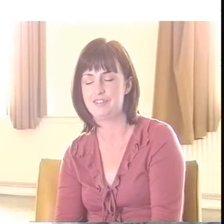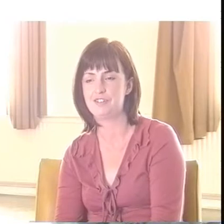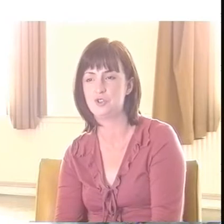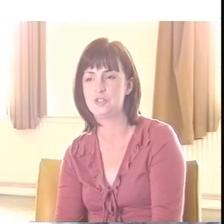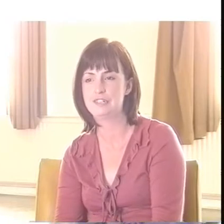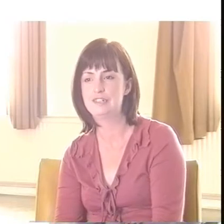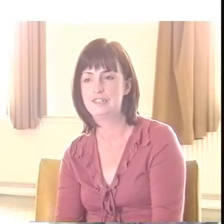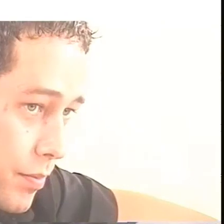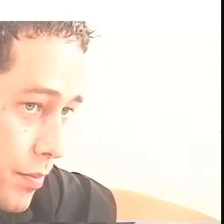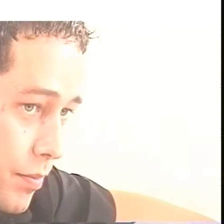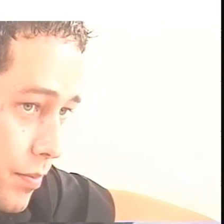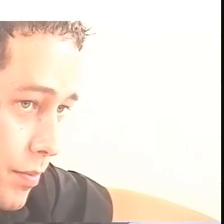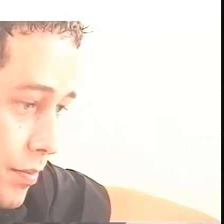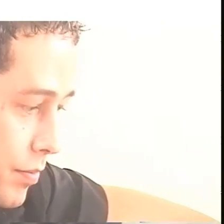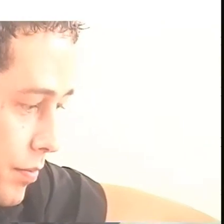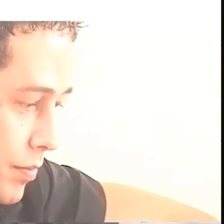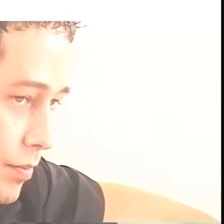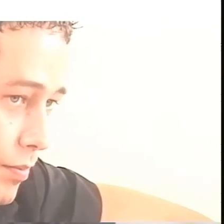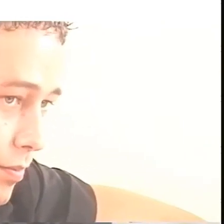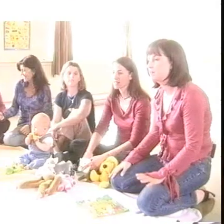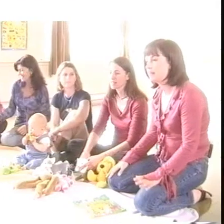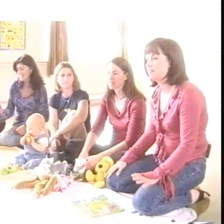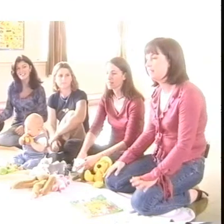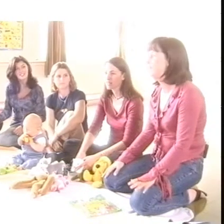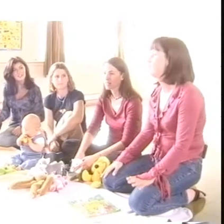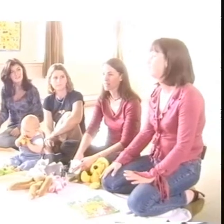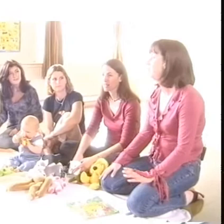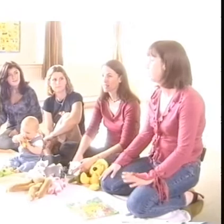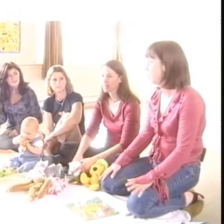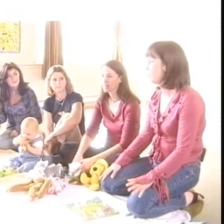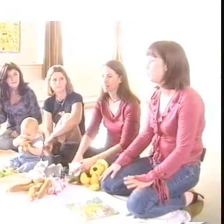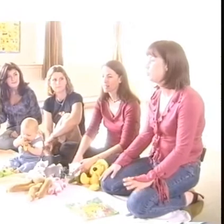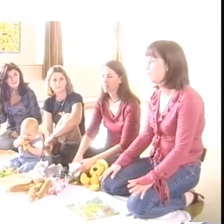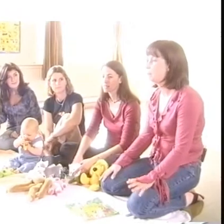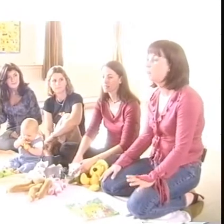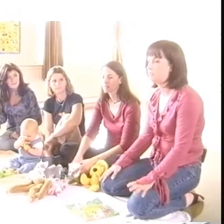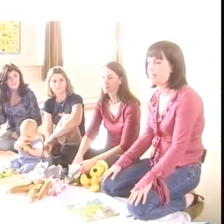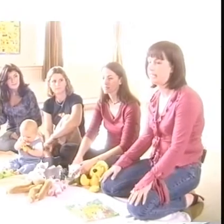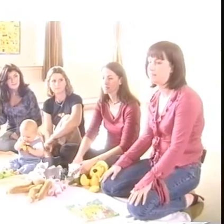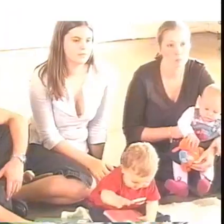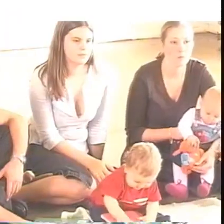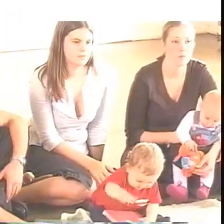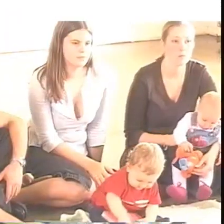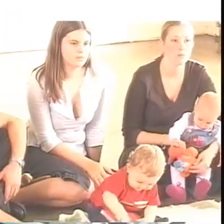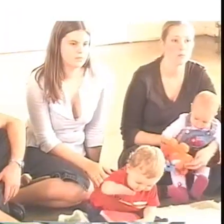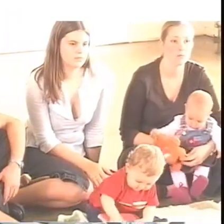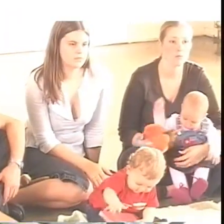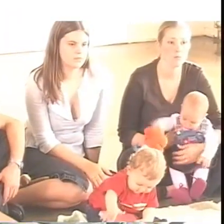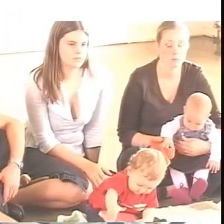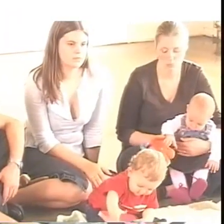tool. Today we're going to cover the first basic needs in sign that your baby will need. The course is set out